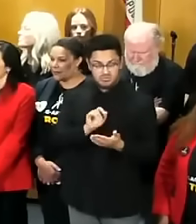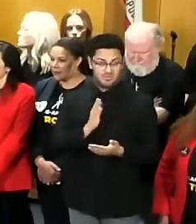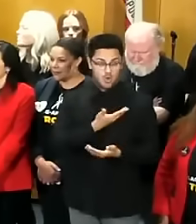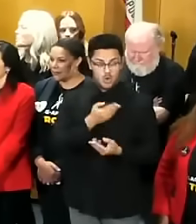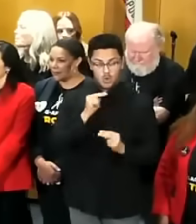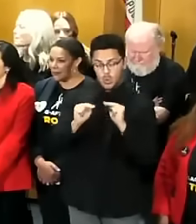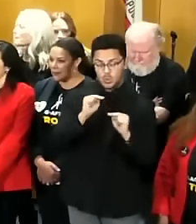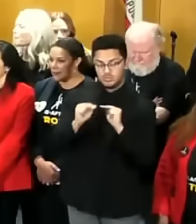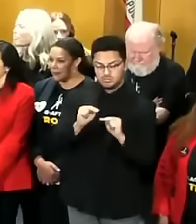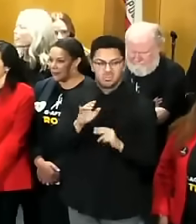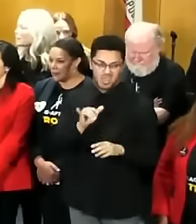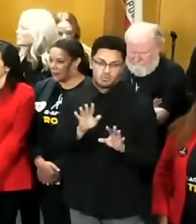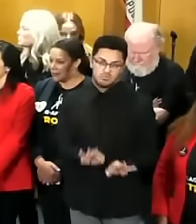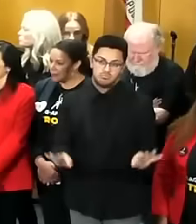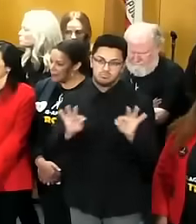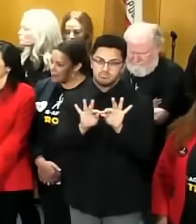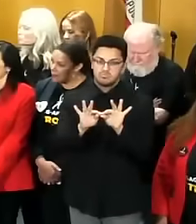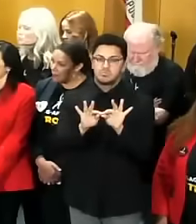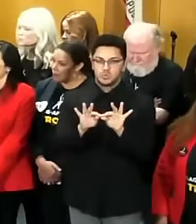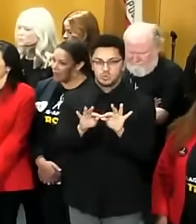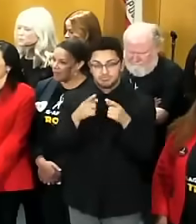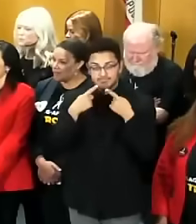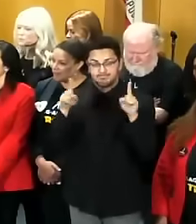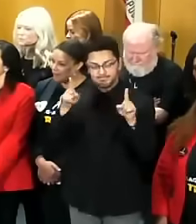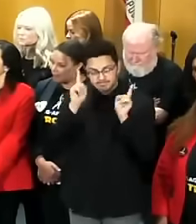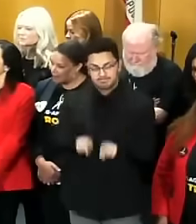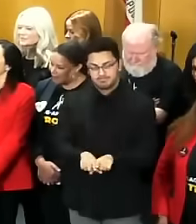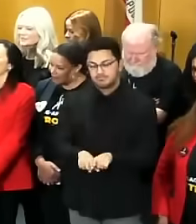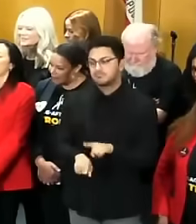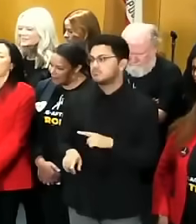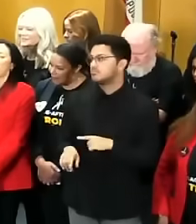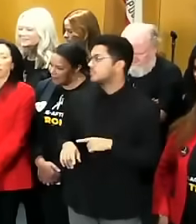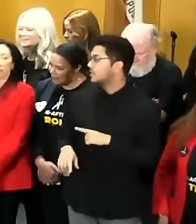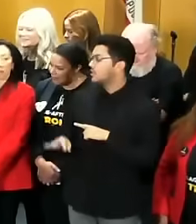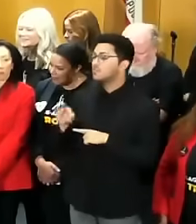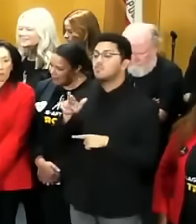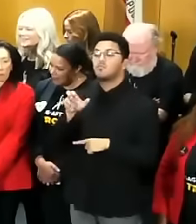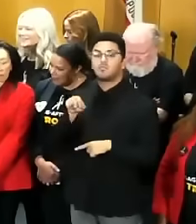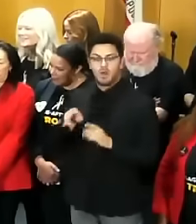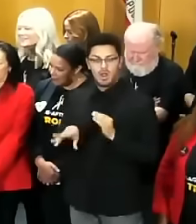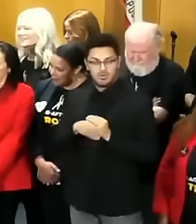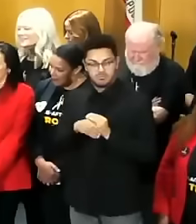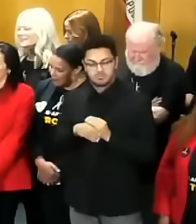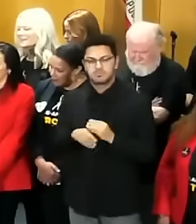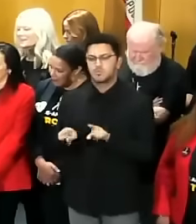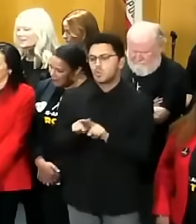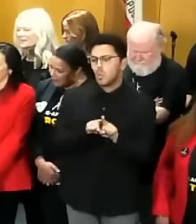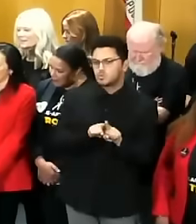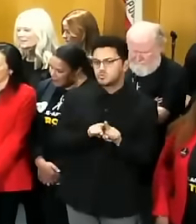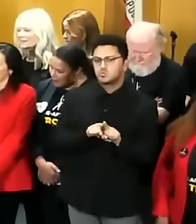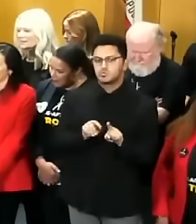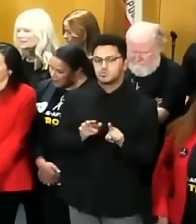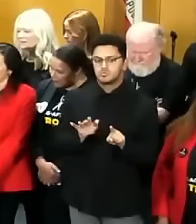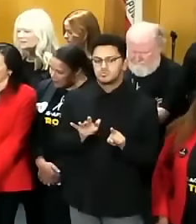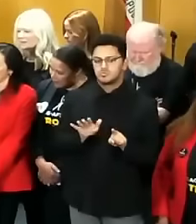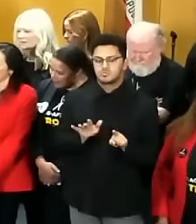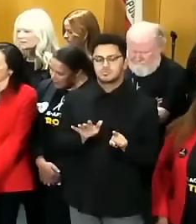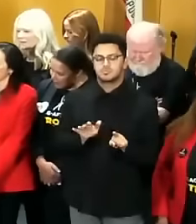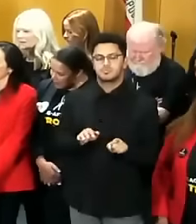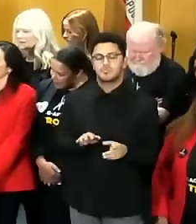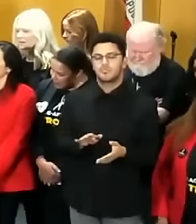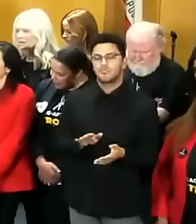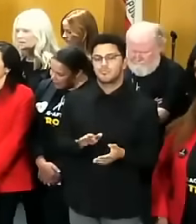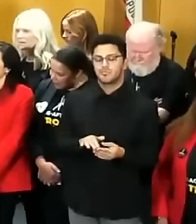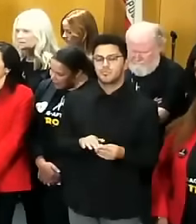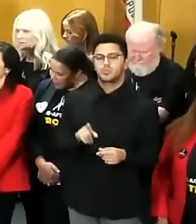So that was essential to making it happen. And I Joe? just want to also add to